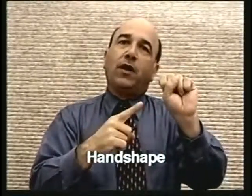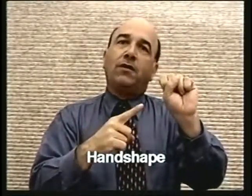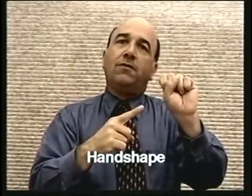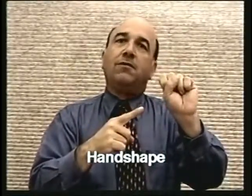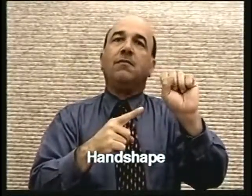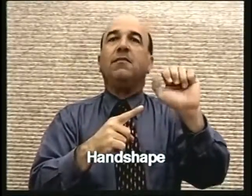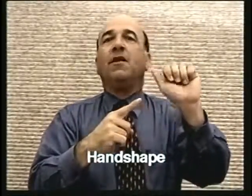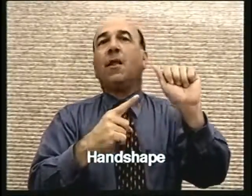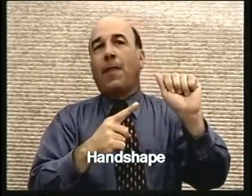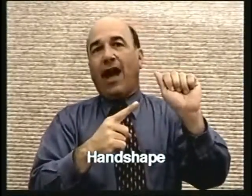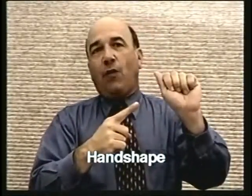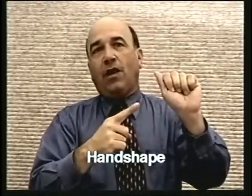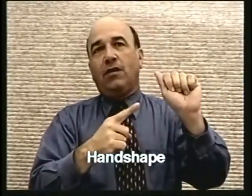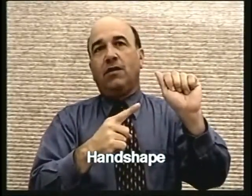one, that one,